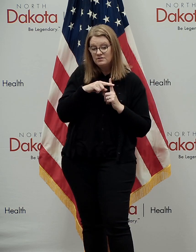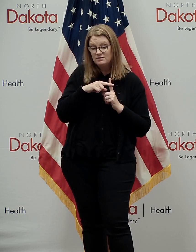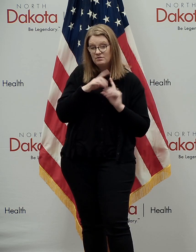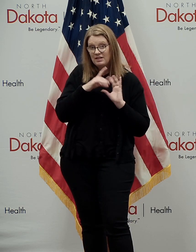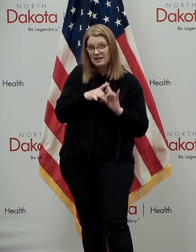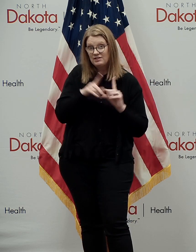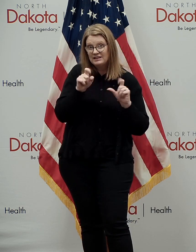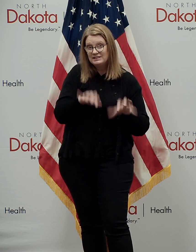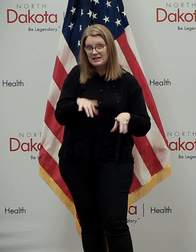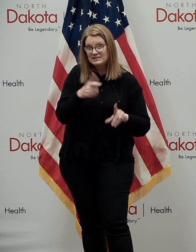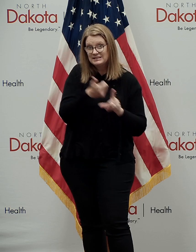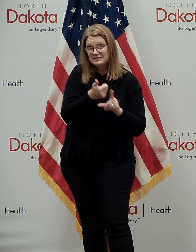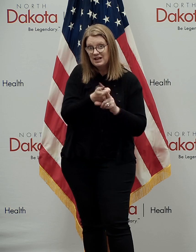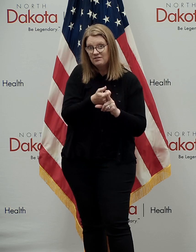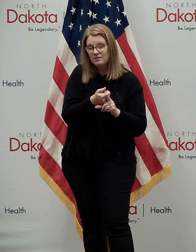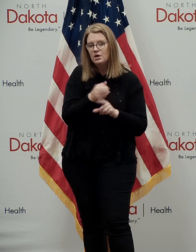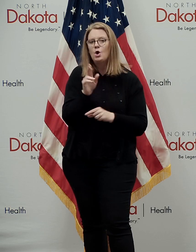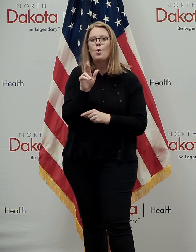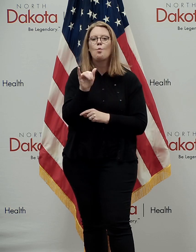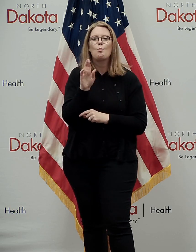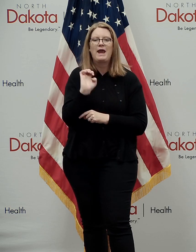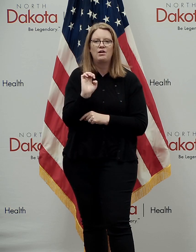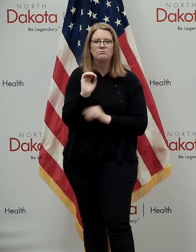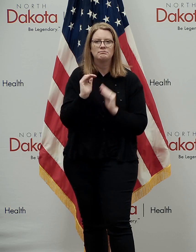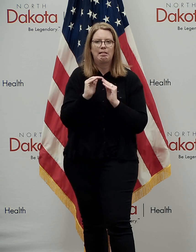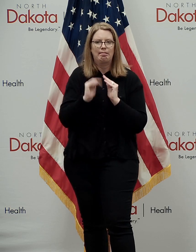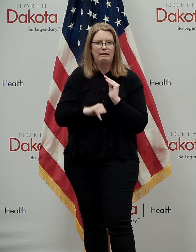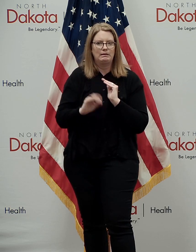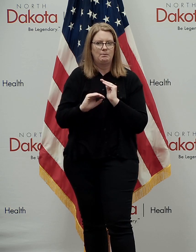itself is extremely rare, fractions of a %.